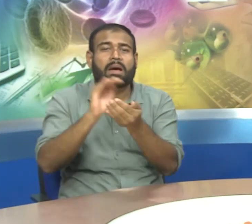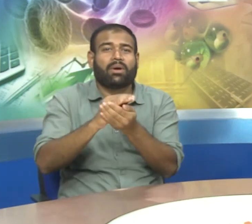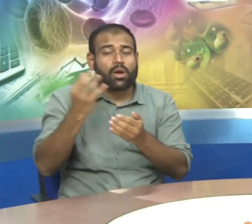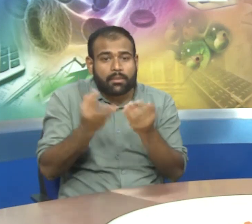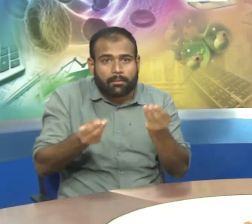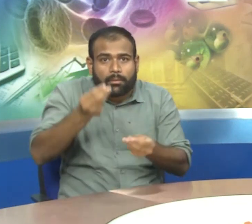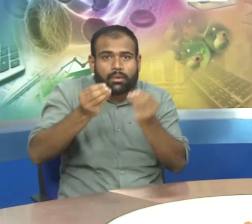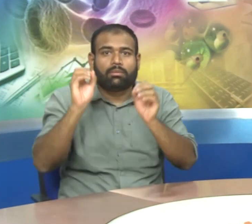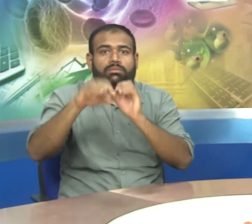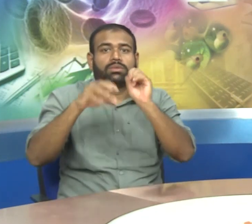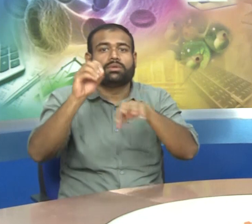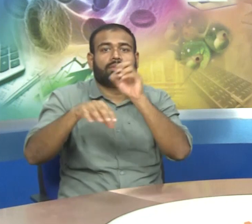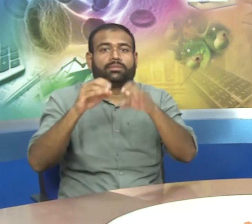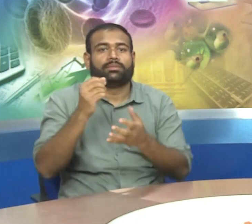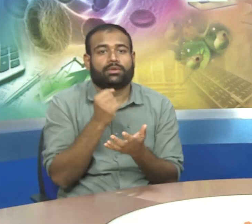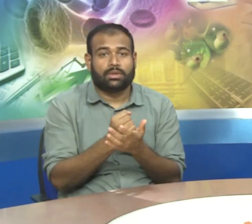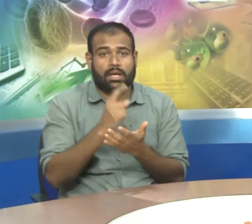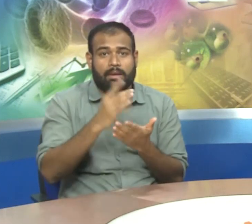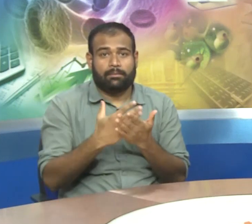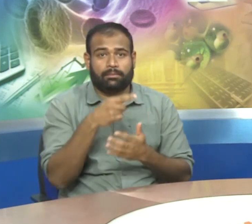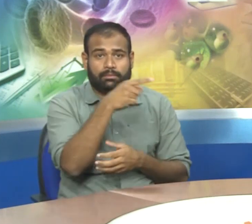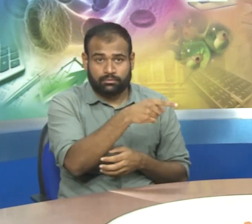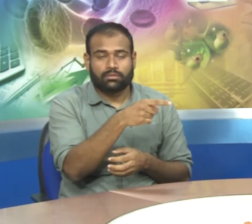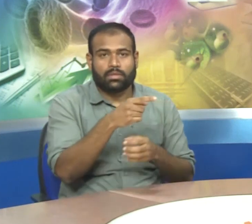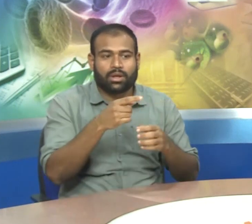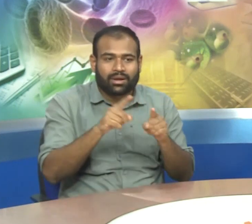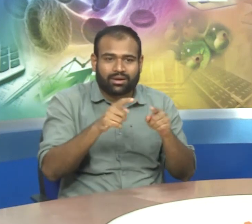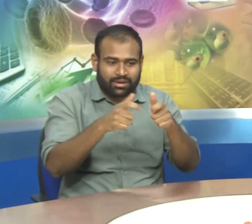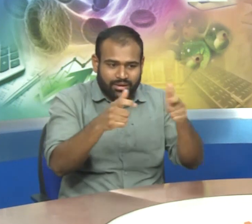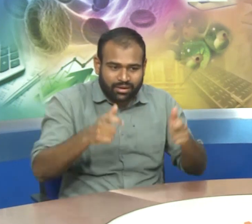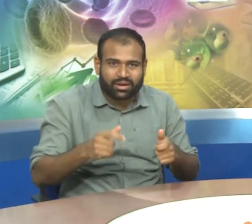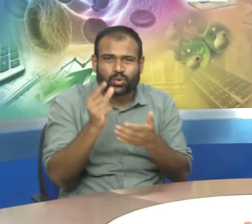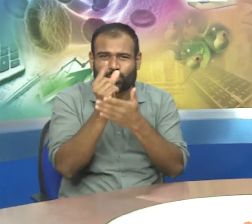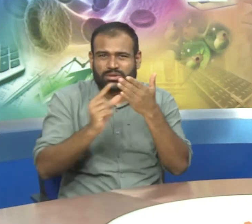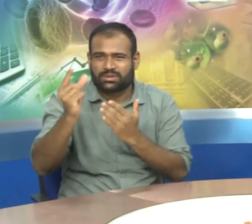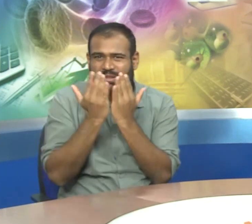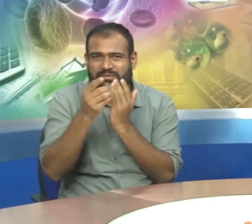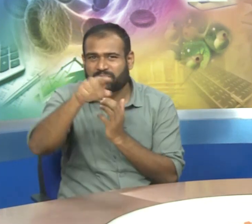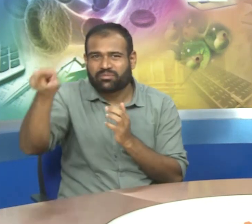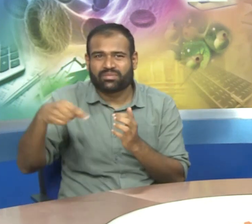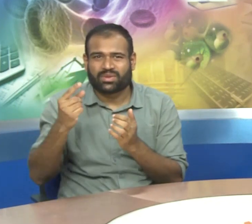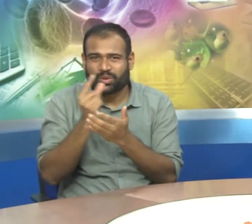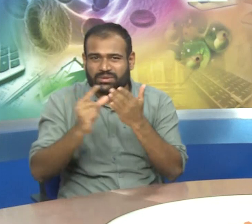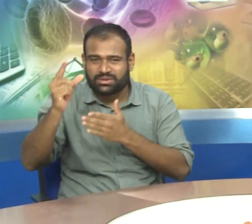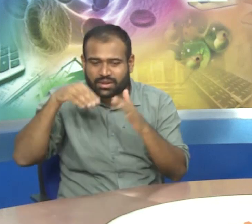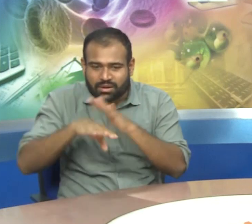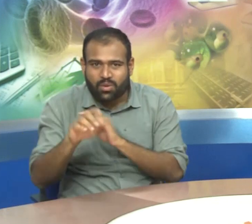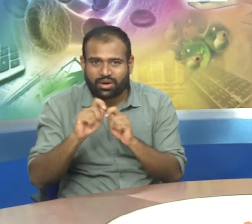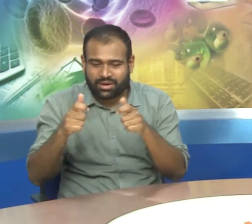form, selecting items relevant to the needs of individual or group of